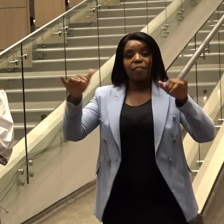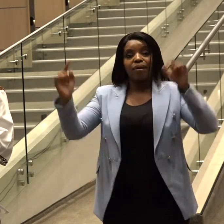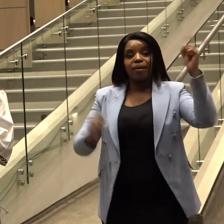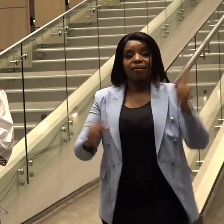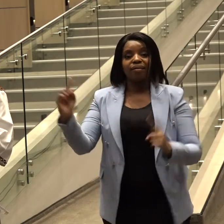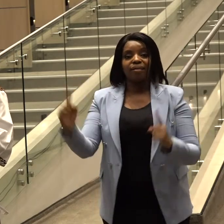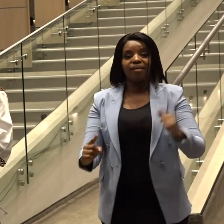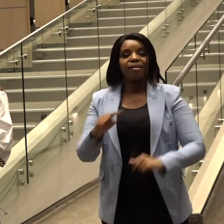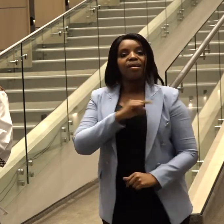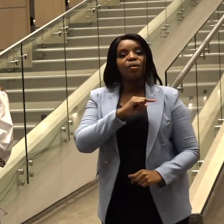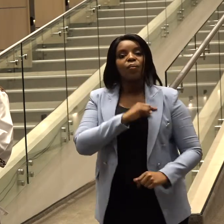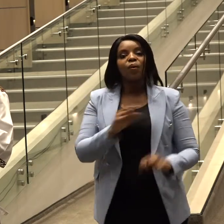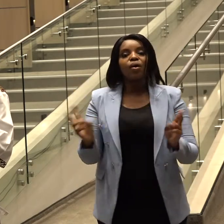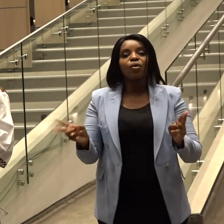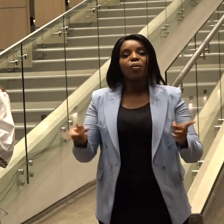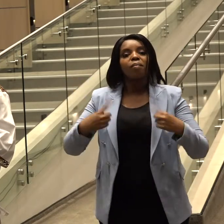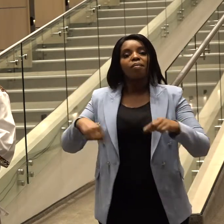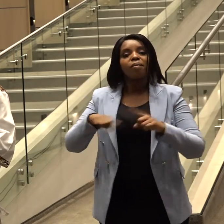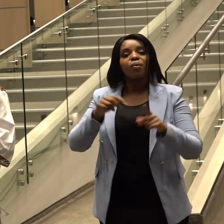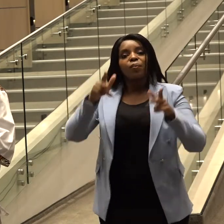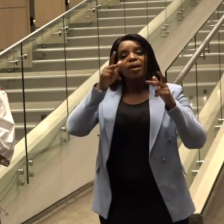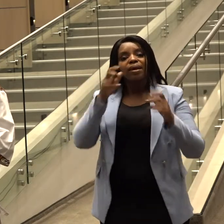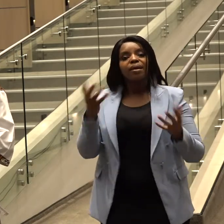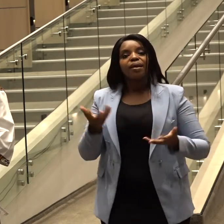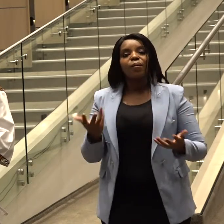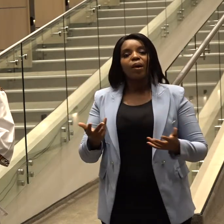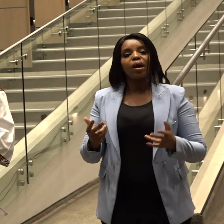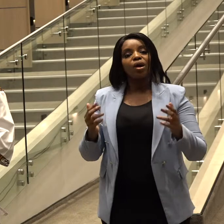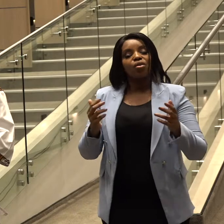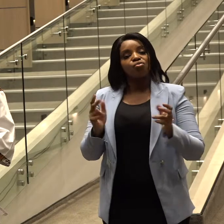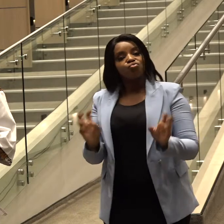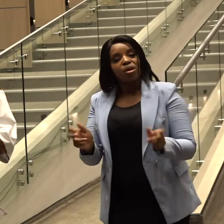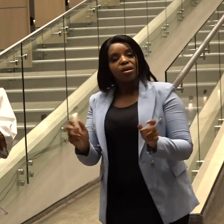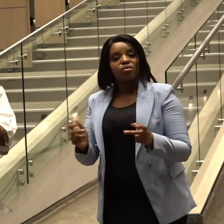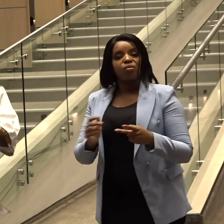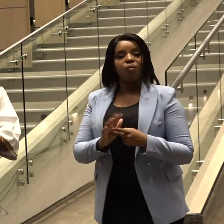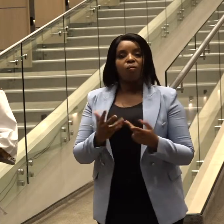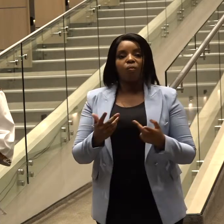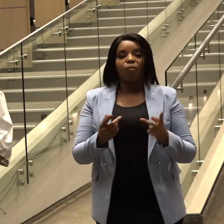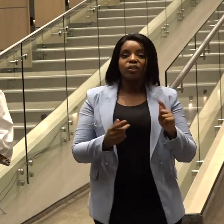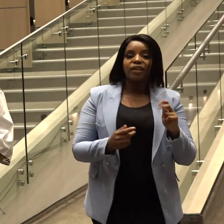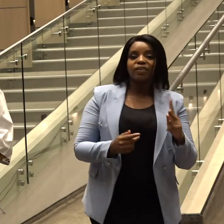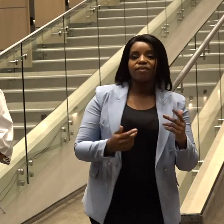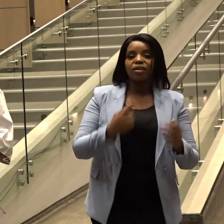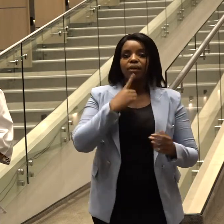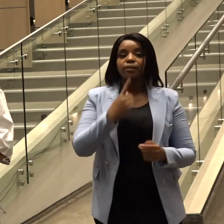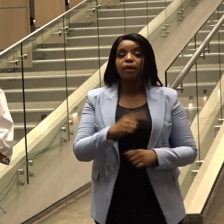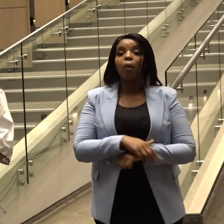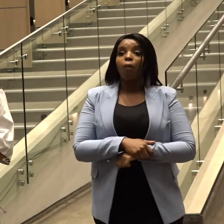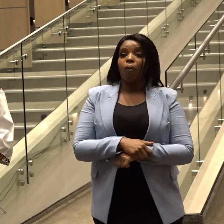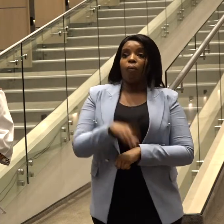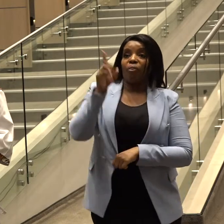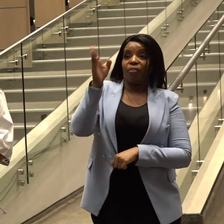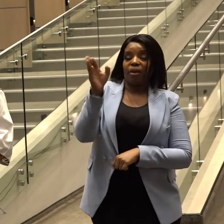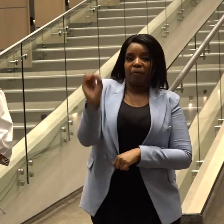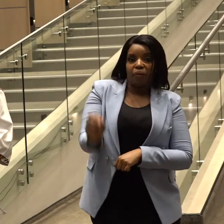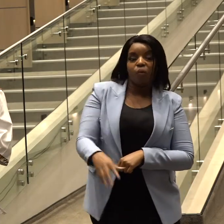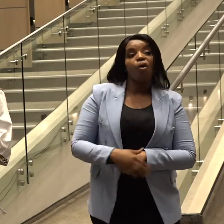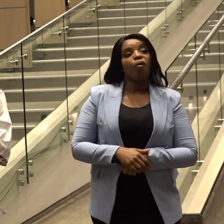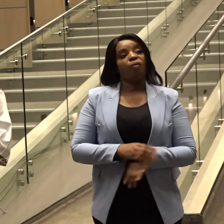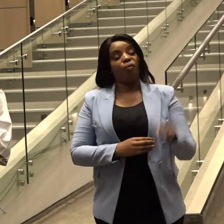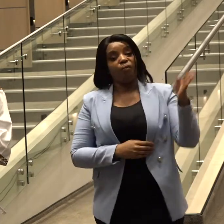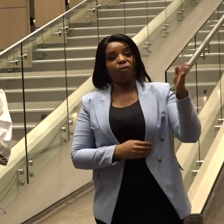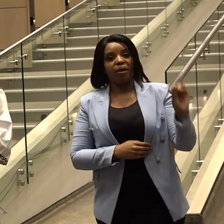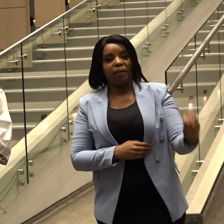we used to eat in radios on TVs that there's a public participation party on the ground